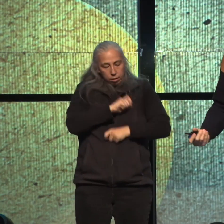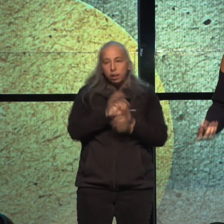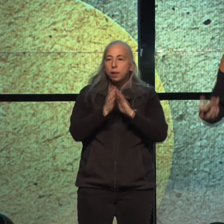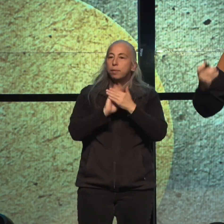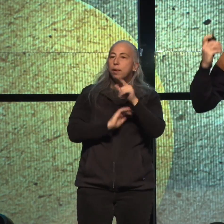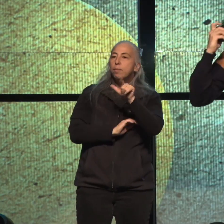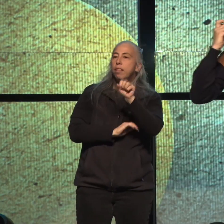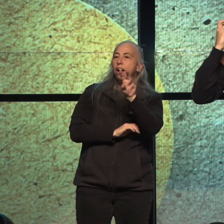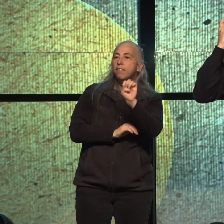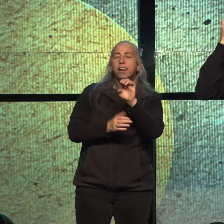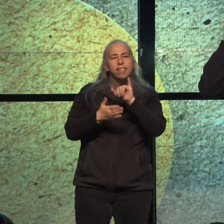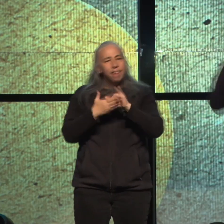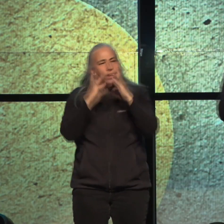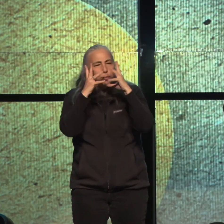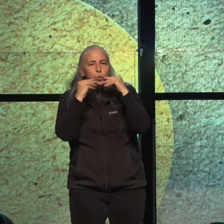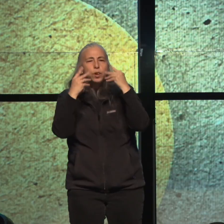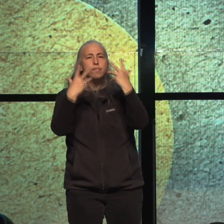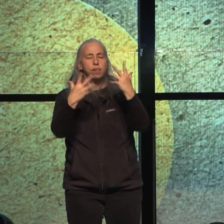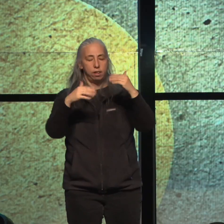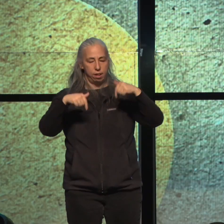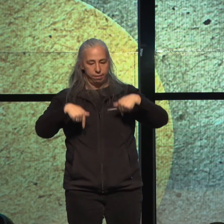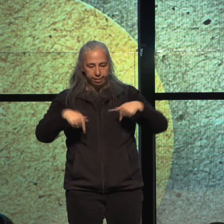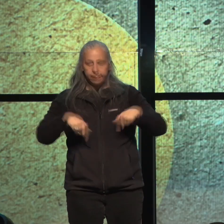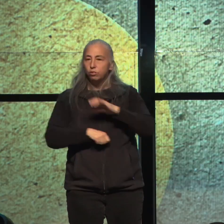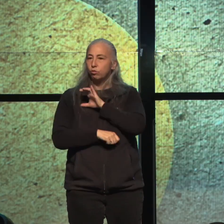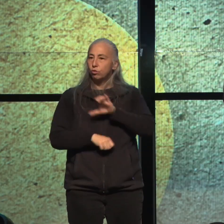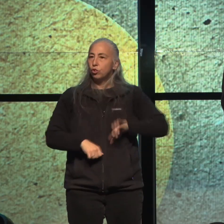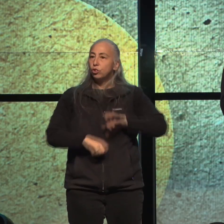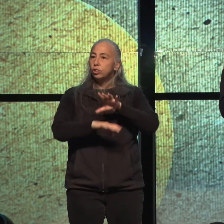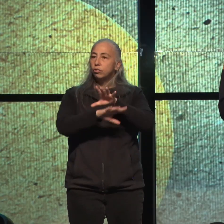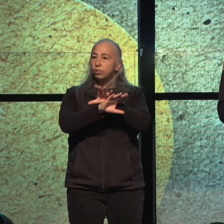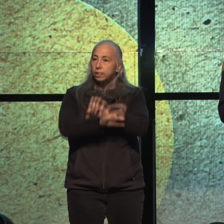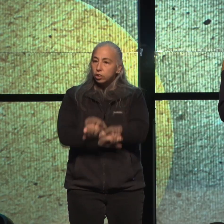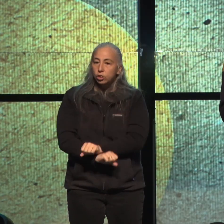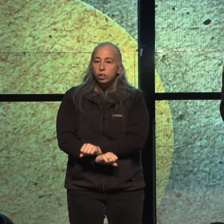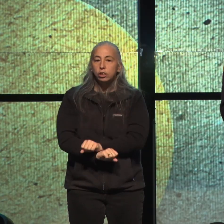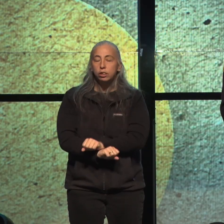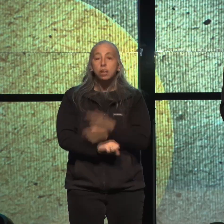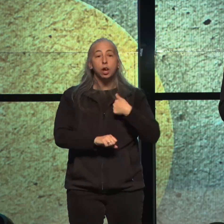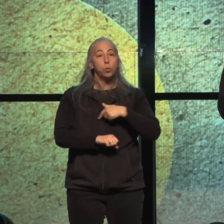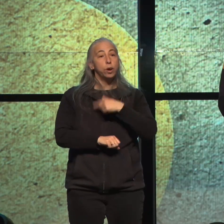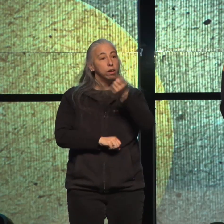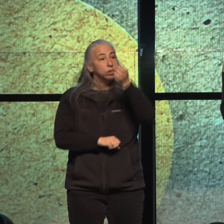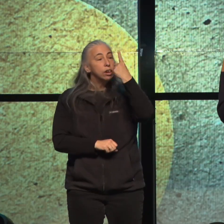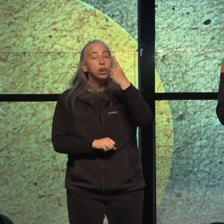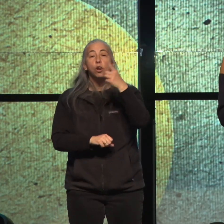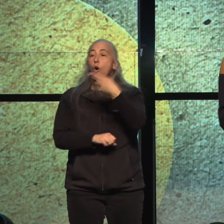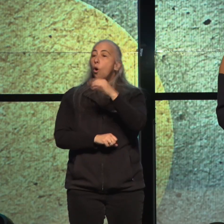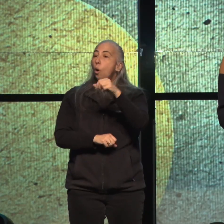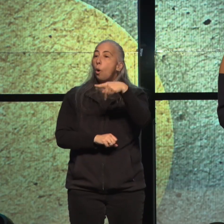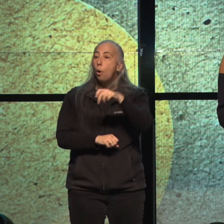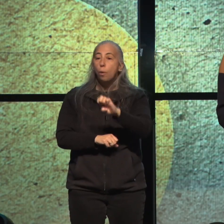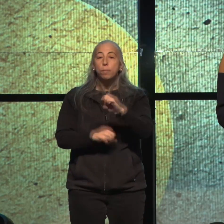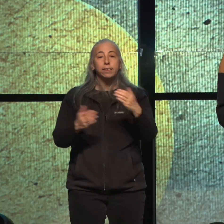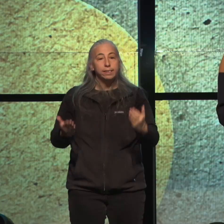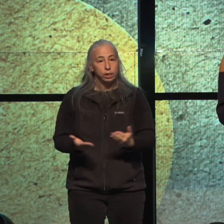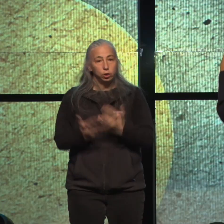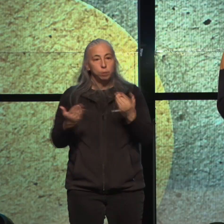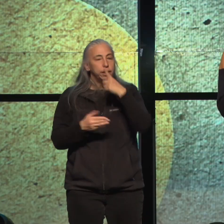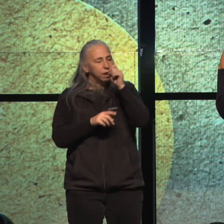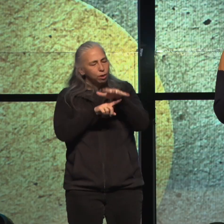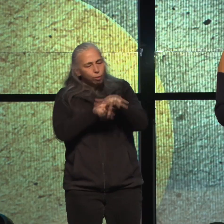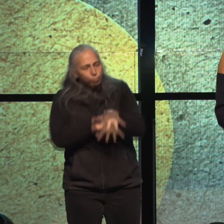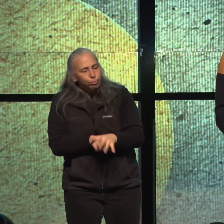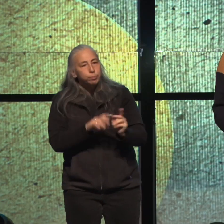this tradition. And in that moment, we understand hope is here because the marginalized are here,